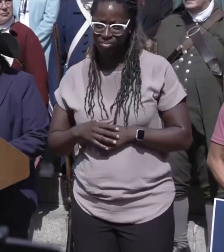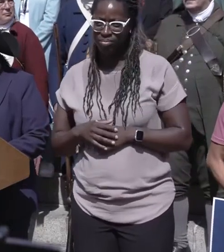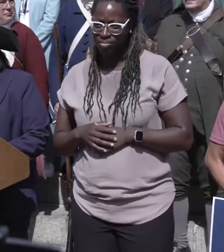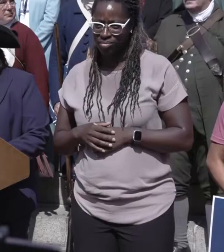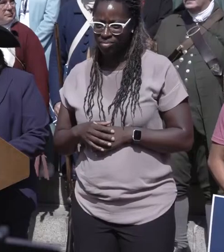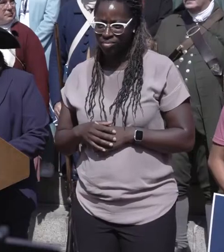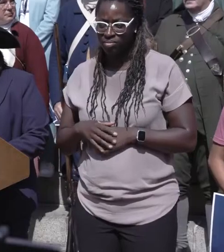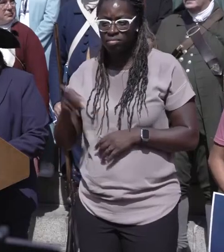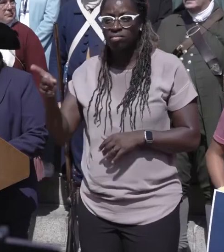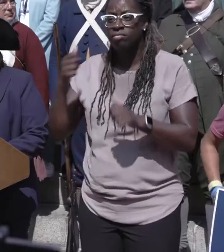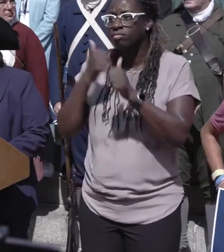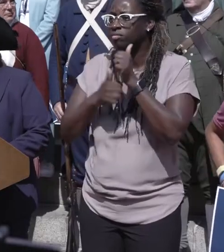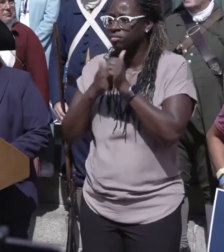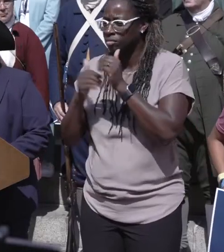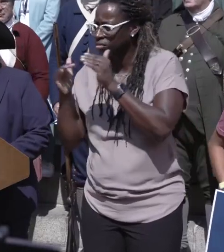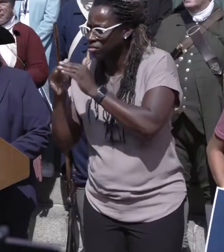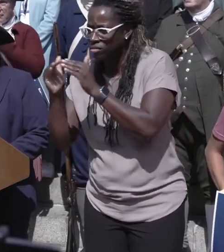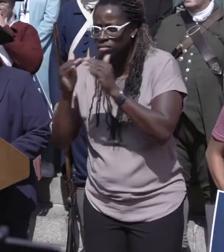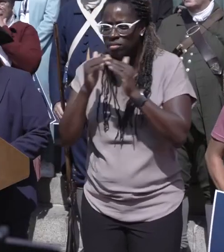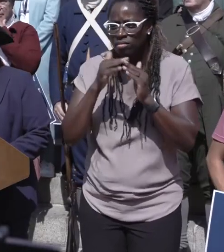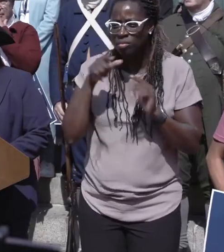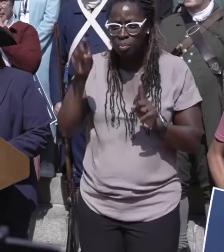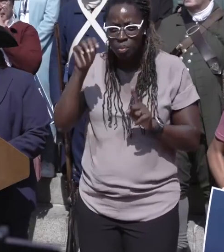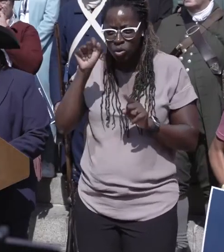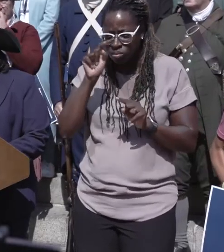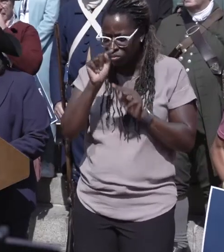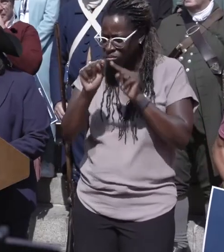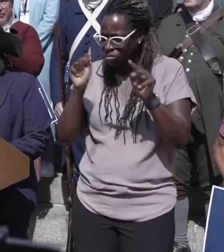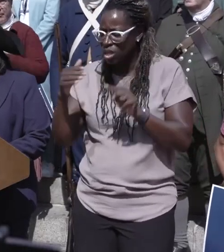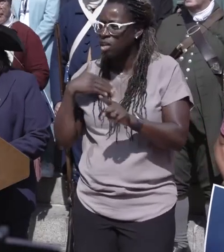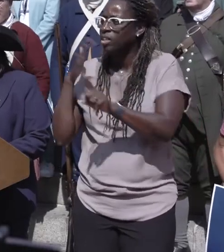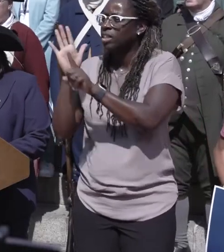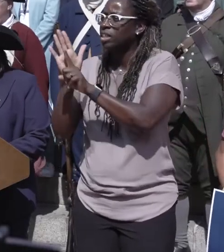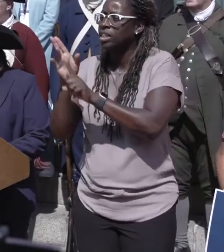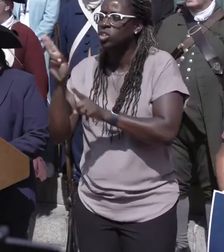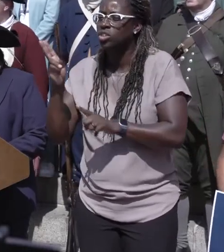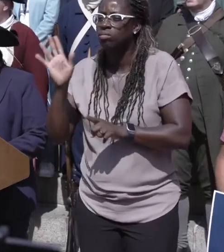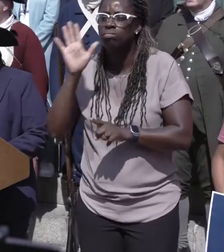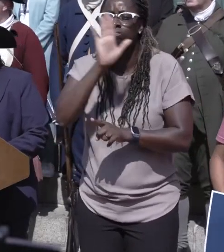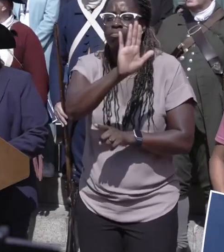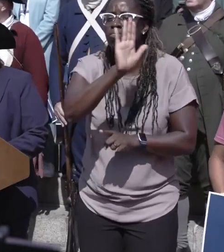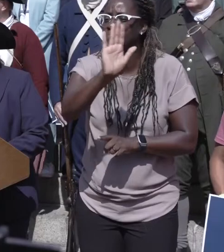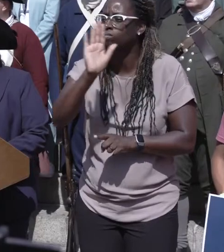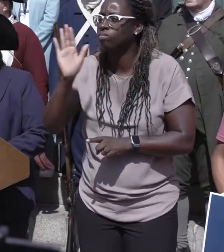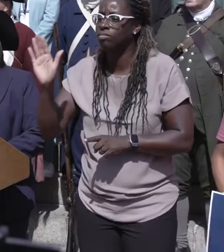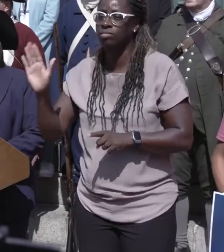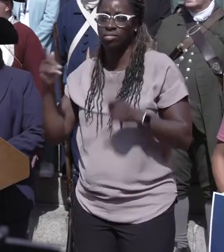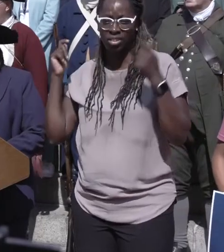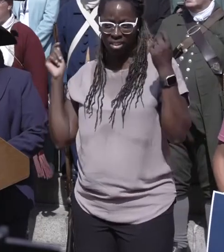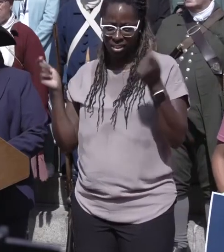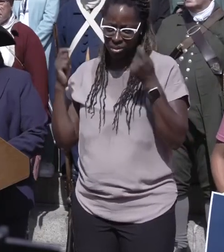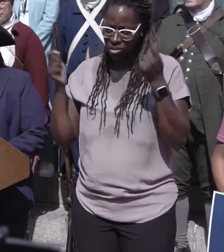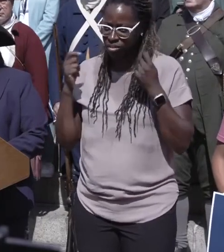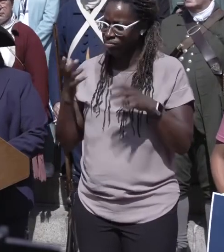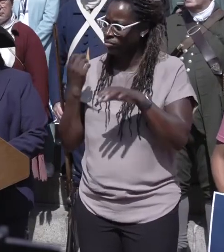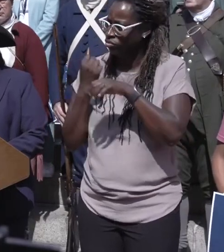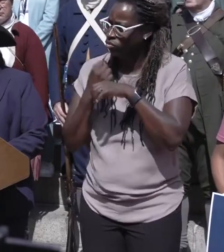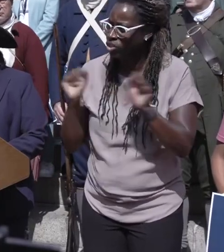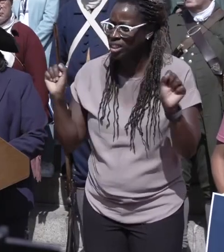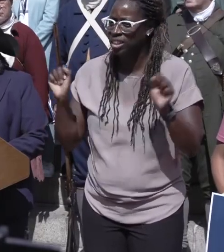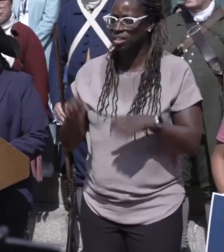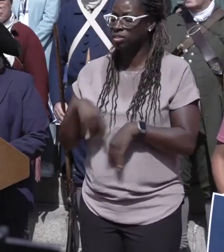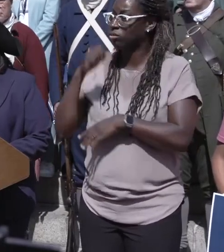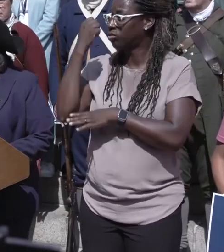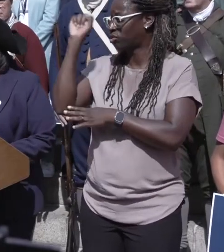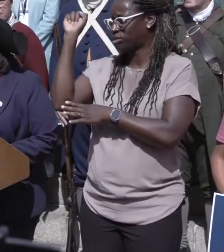local legends and firsts and cultural traditions. We're going to make sure everyone can be promoted, every small business can